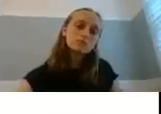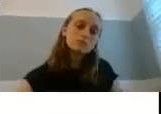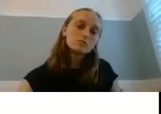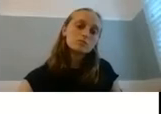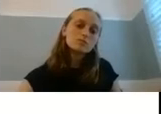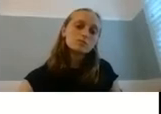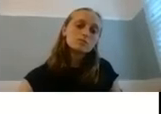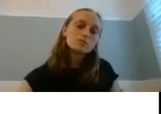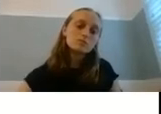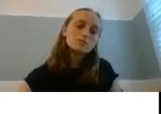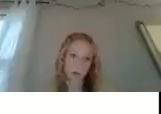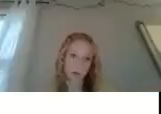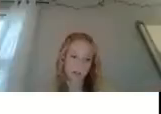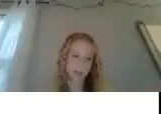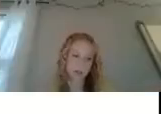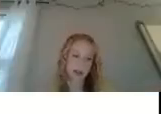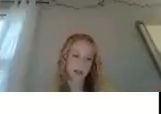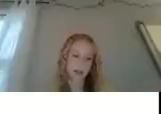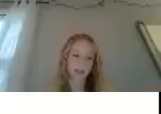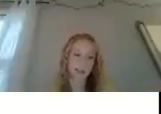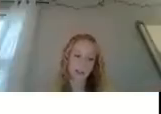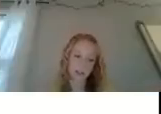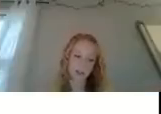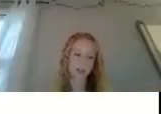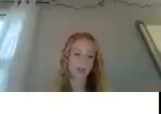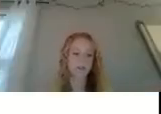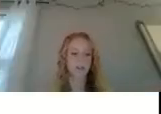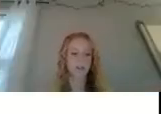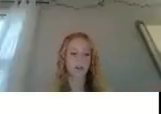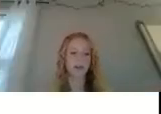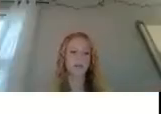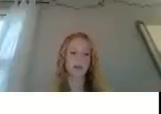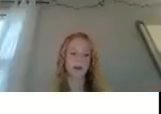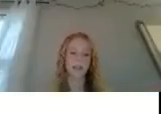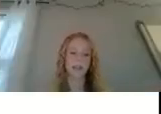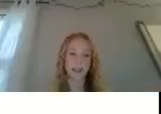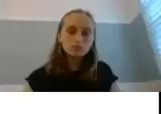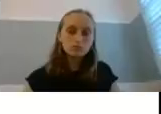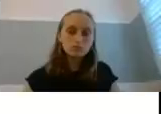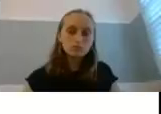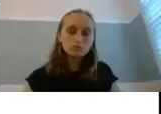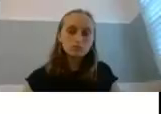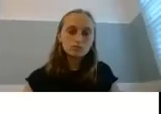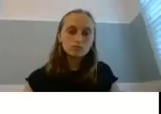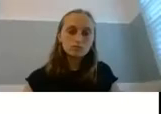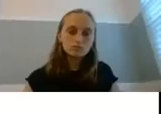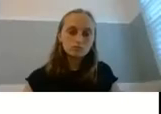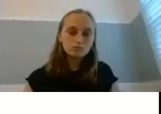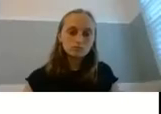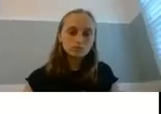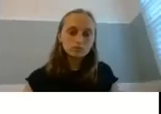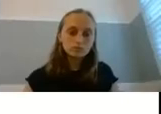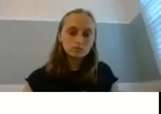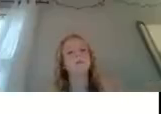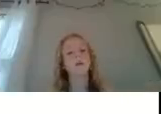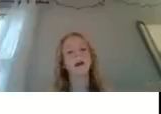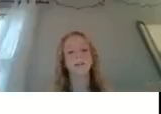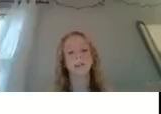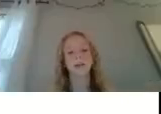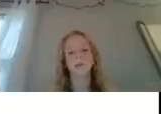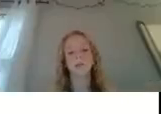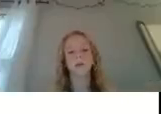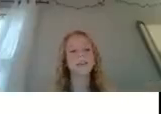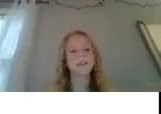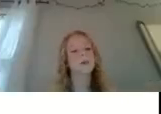she informed us that many online courses don't actually stay true to the original american sign language we learned that back before